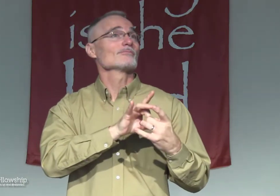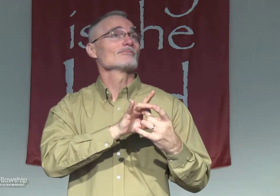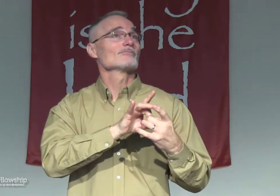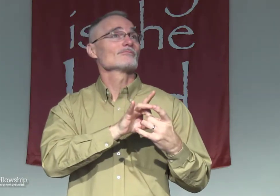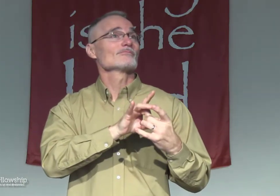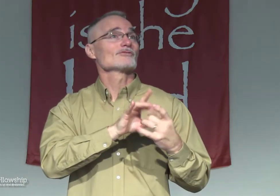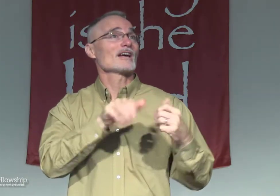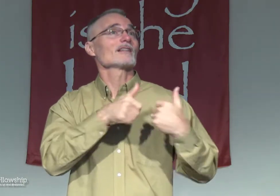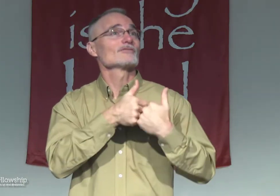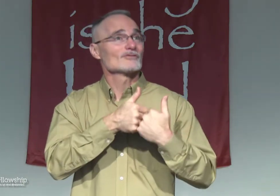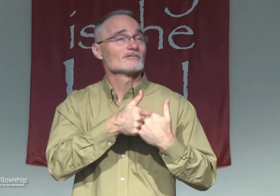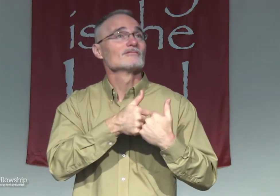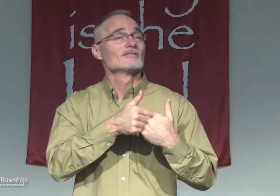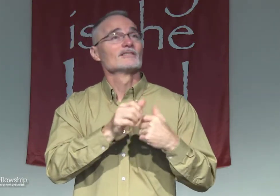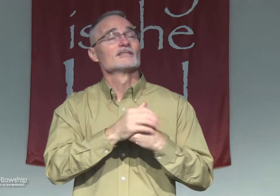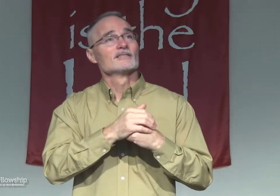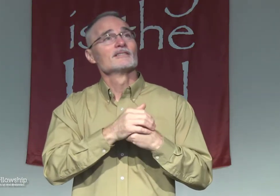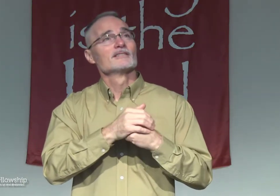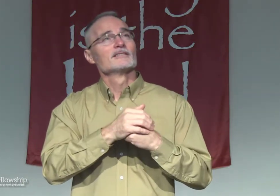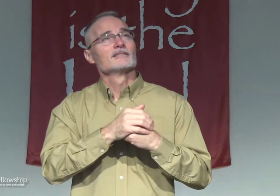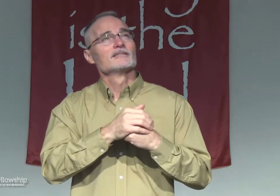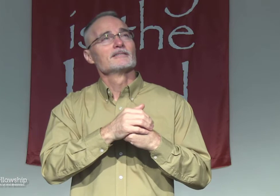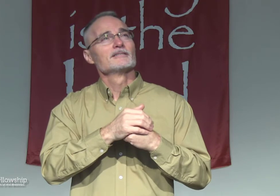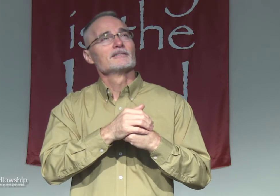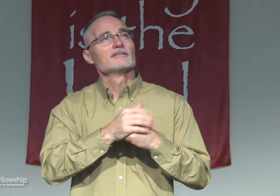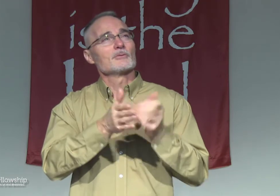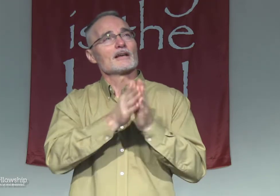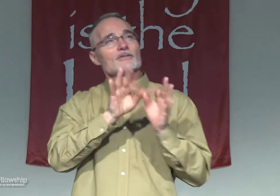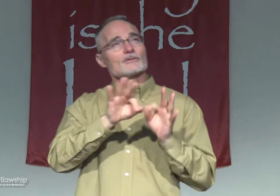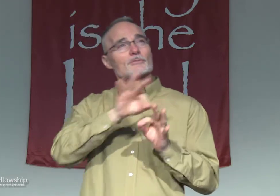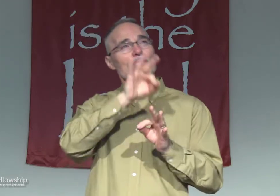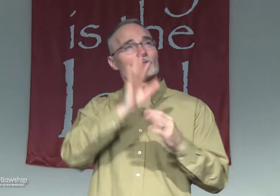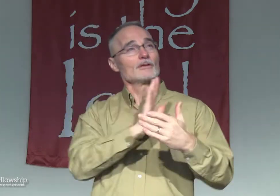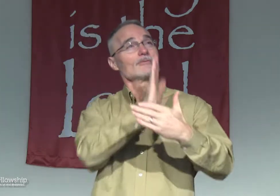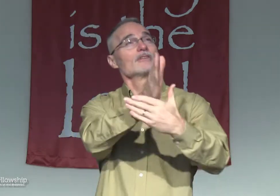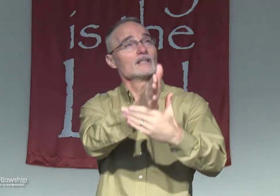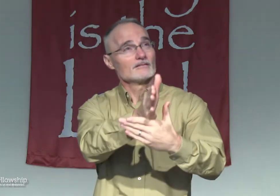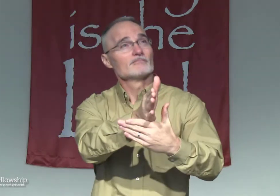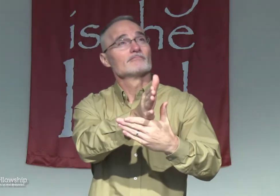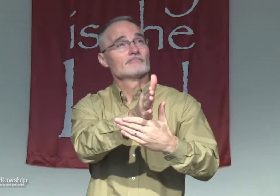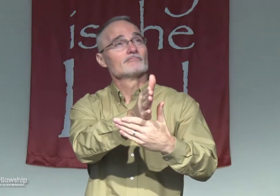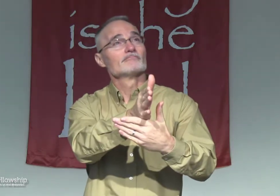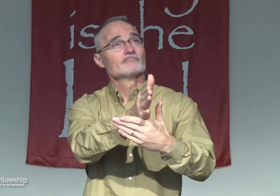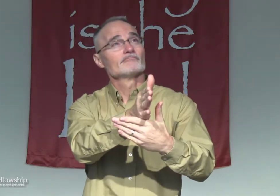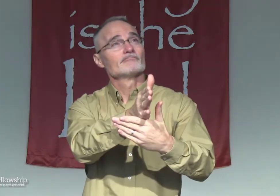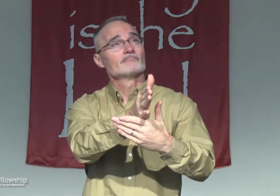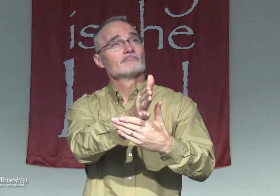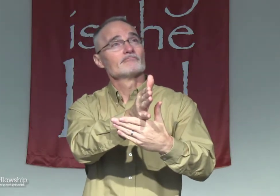Those that are battling with relationship challenges, we ask that your spirit would intervene there.